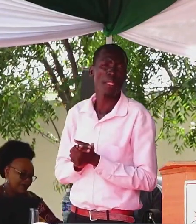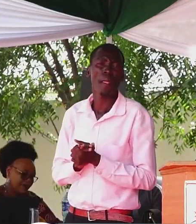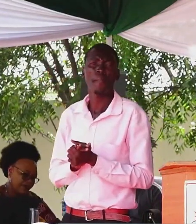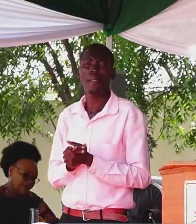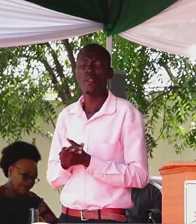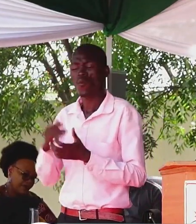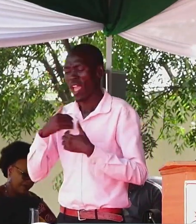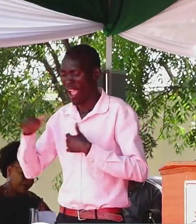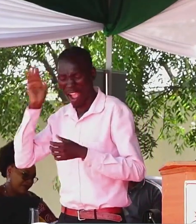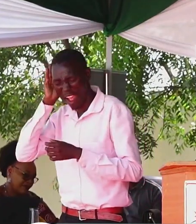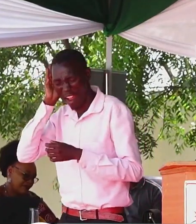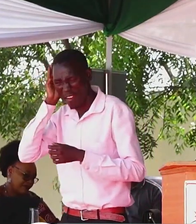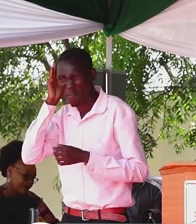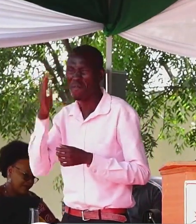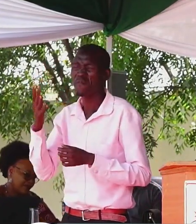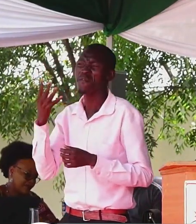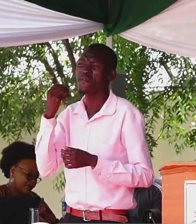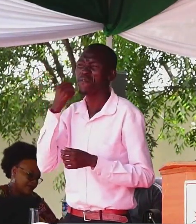had